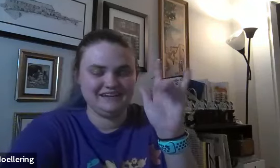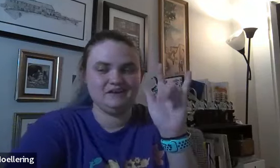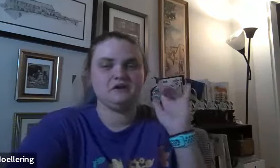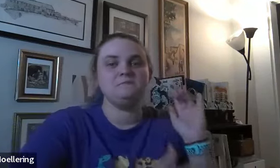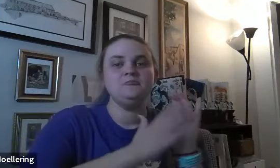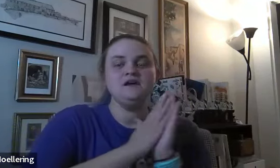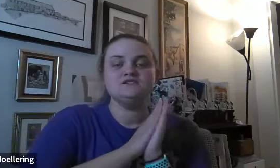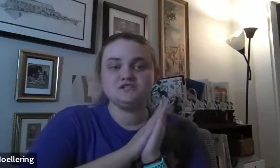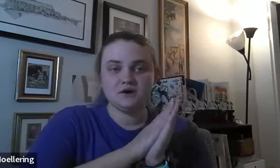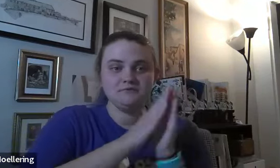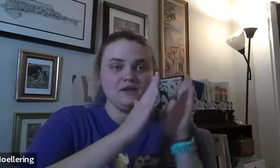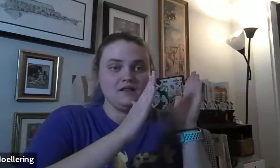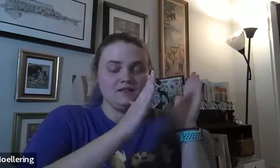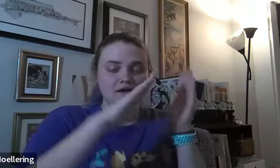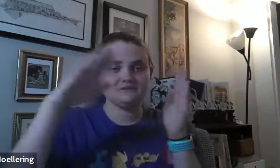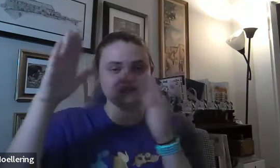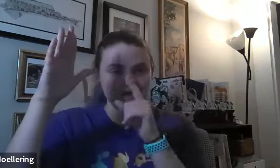Good. Okay. So like I was saying, that